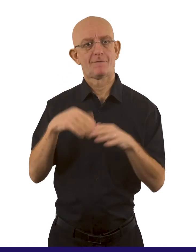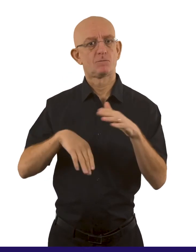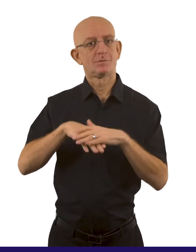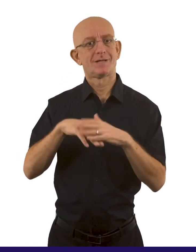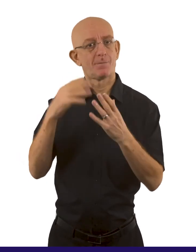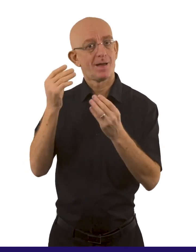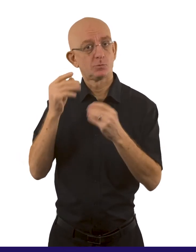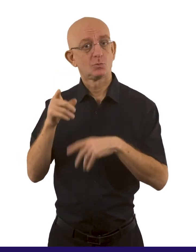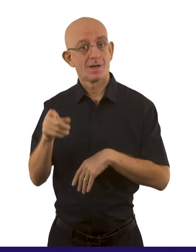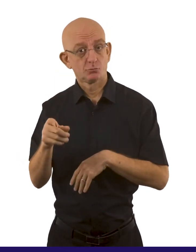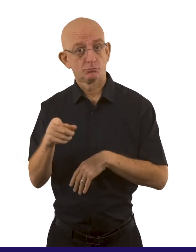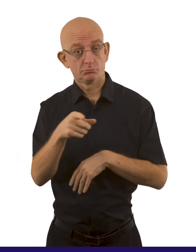Close brackets.